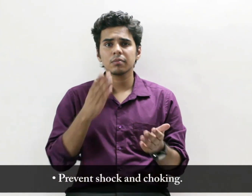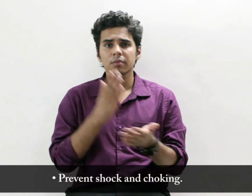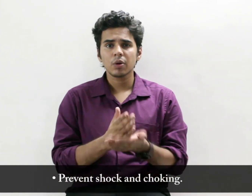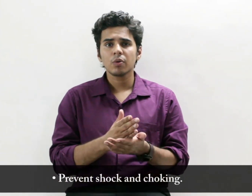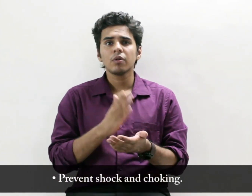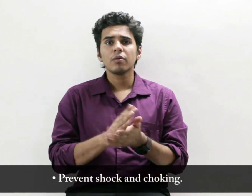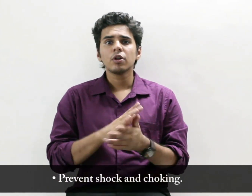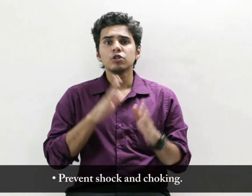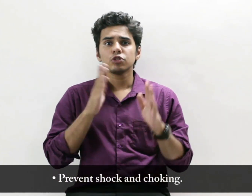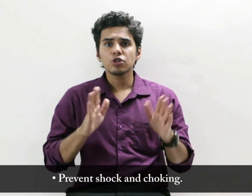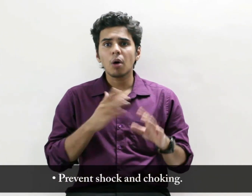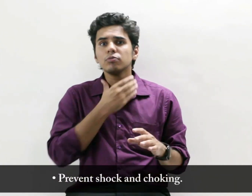Prevent shock and choking.